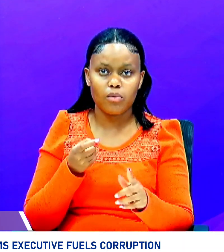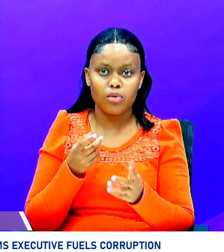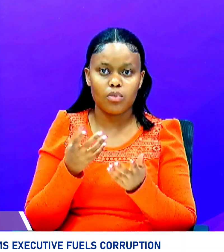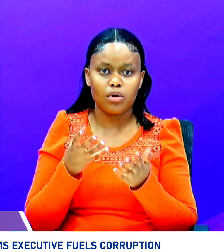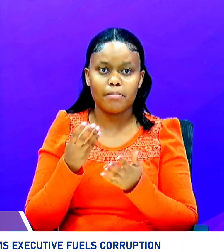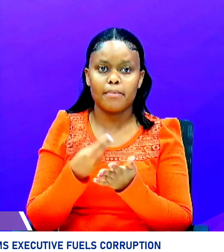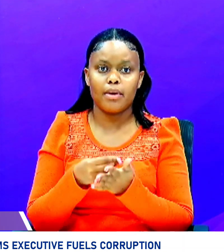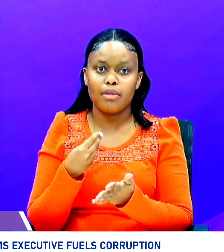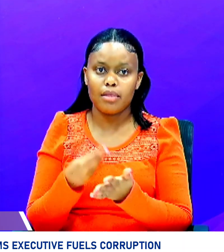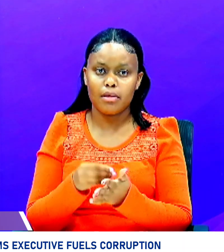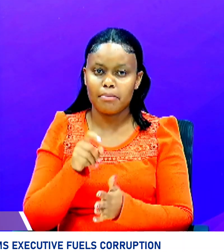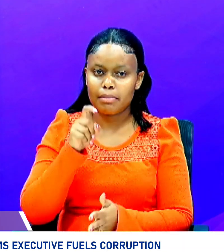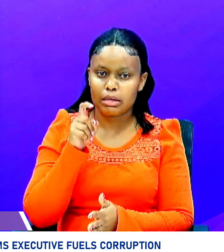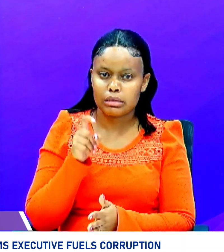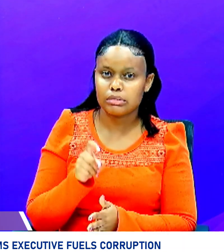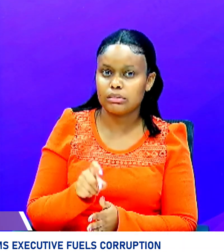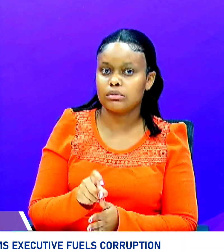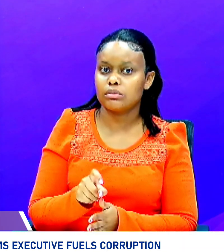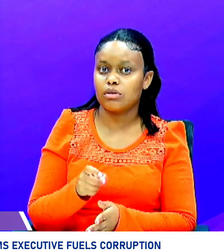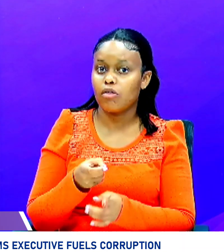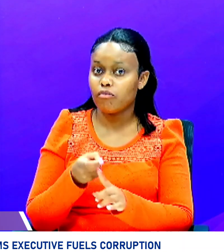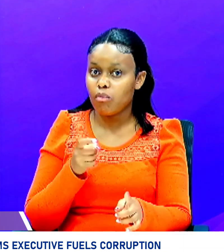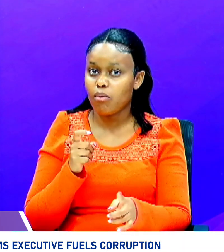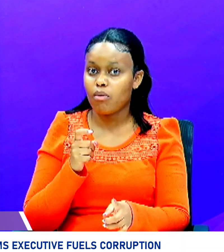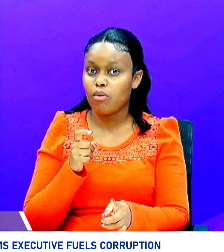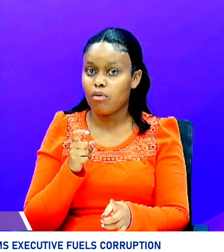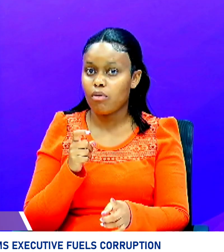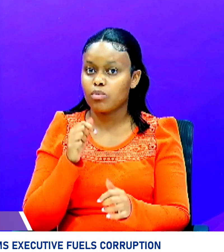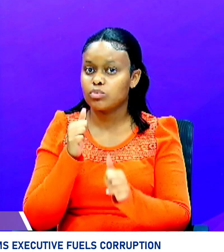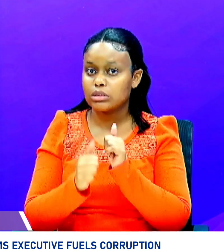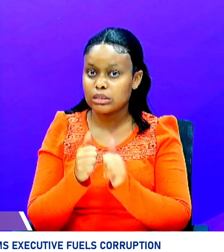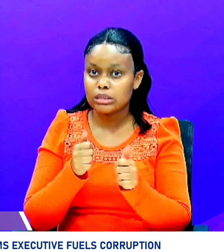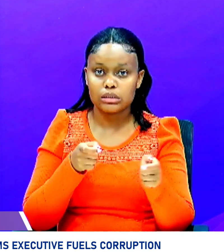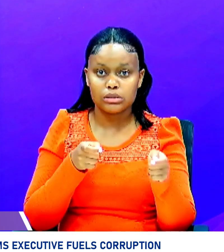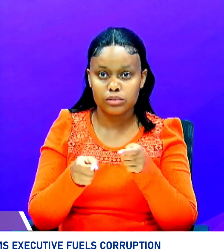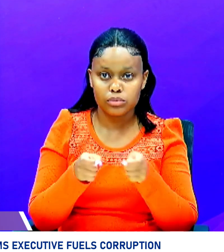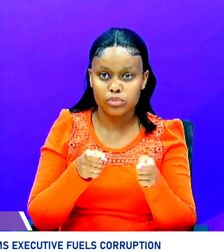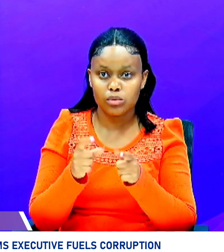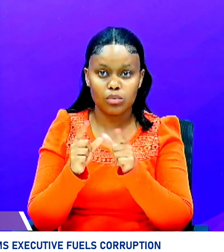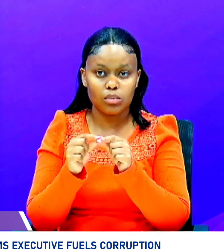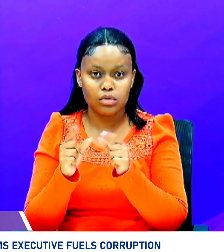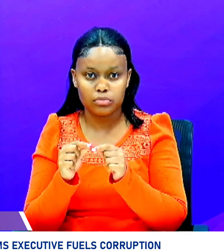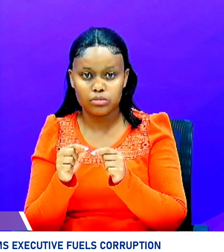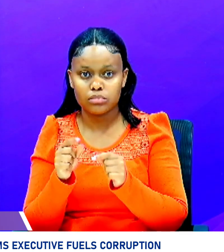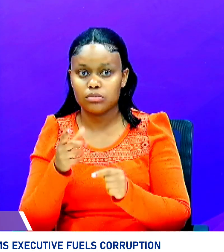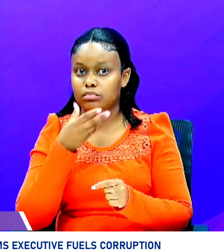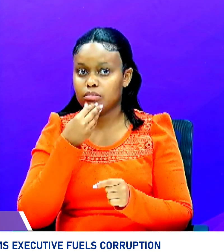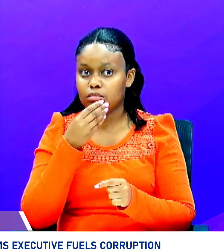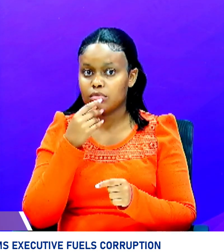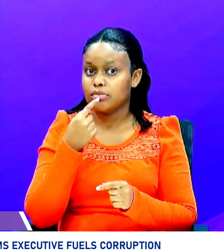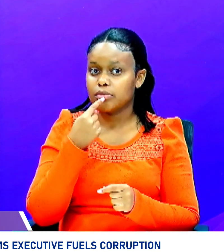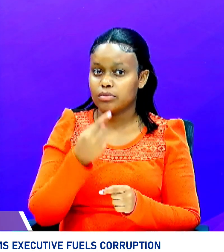where lawmakers allegedly receive bribes from, insisting the money must originate from the